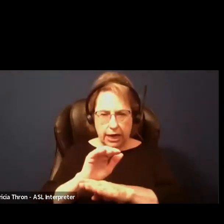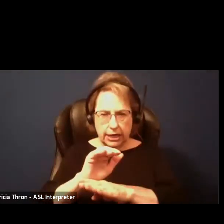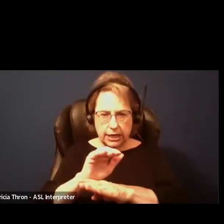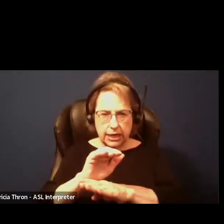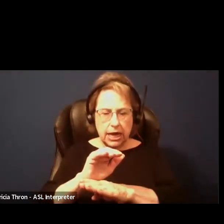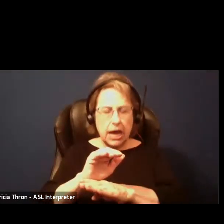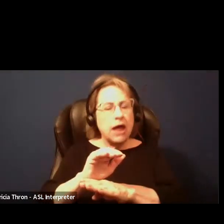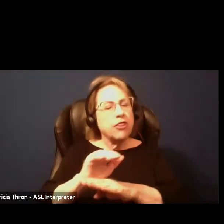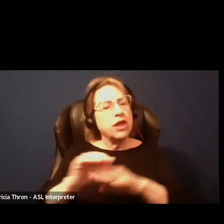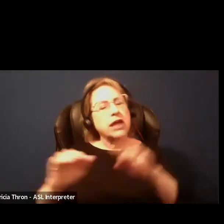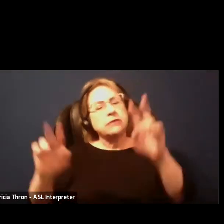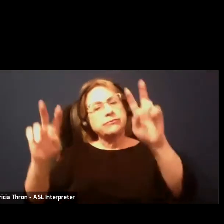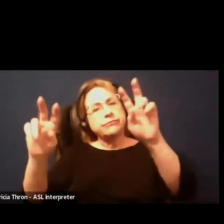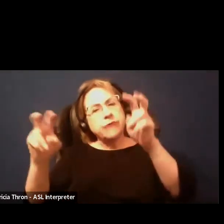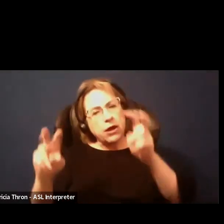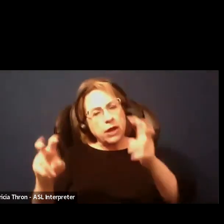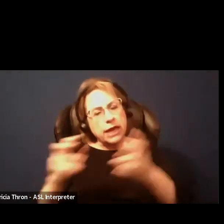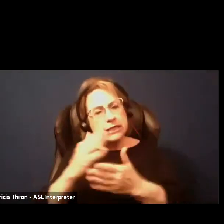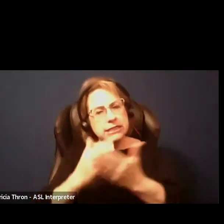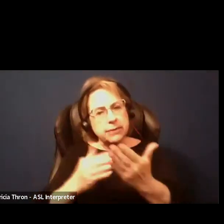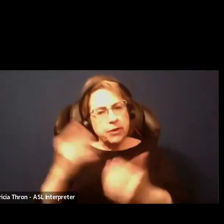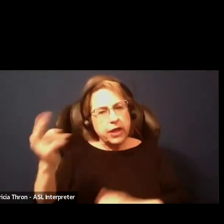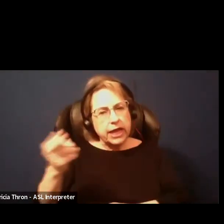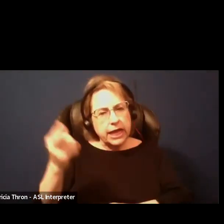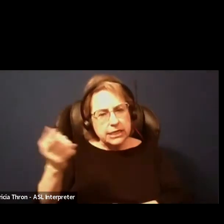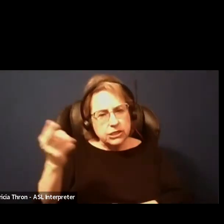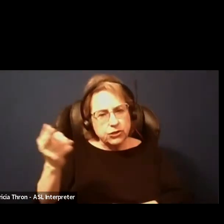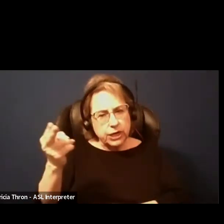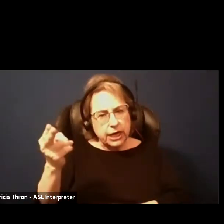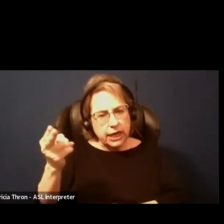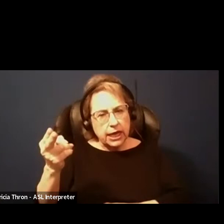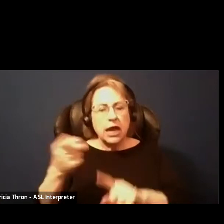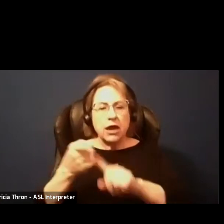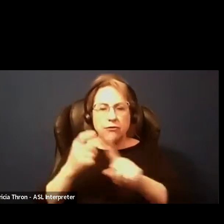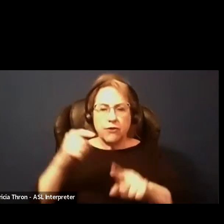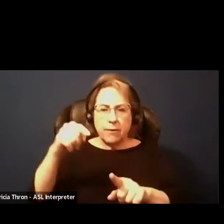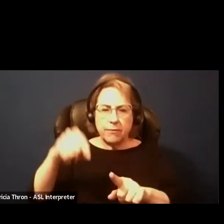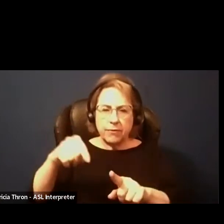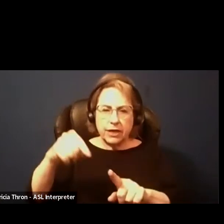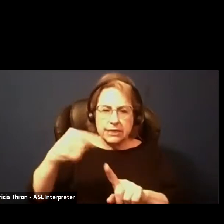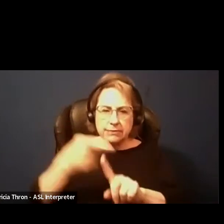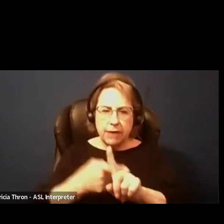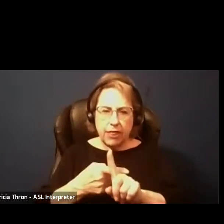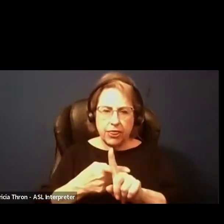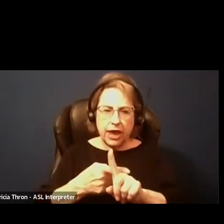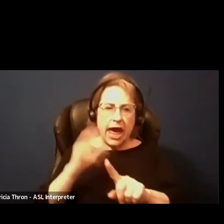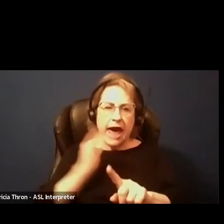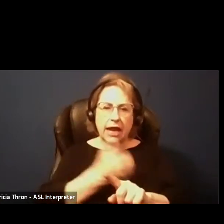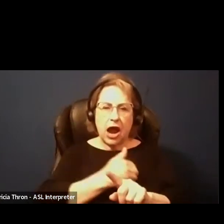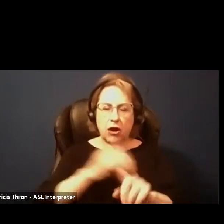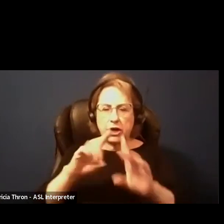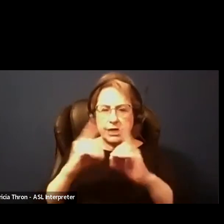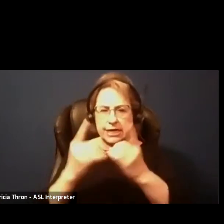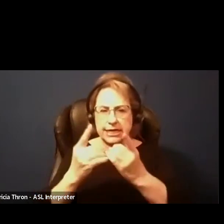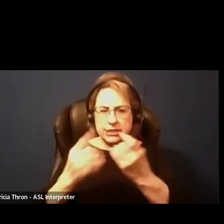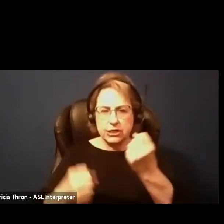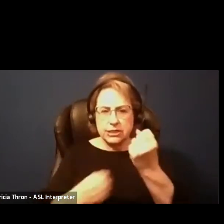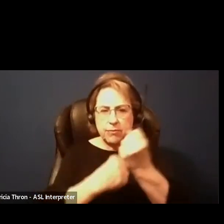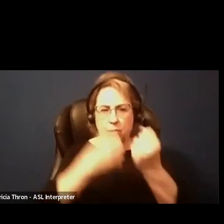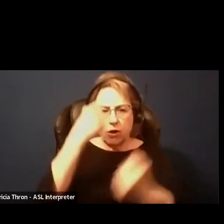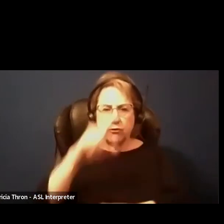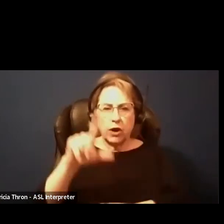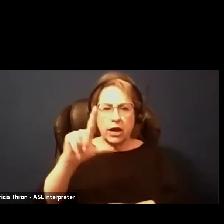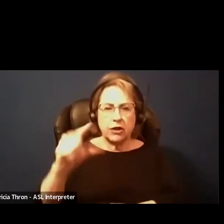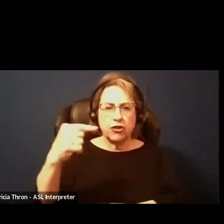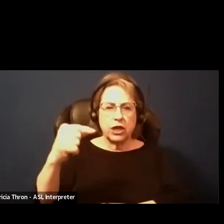of the history associated with this month and our district's support of the LGBTQIA+ community. So I'm going to turn it over to